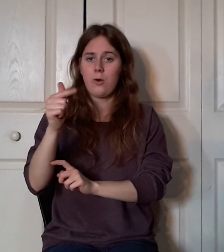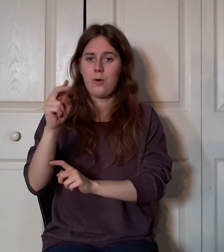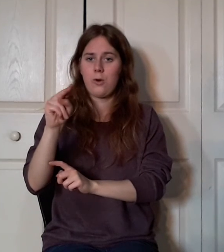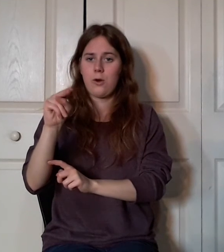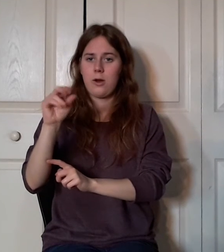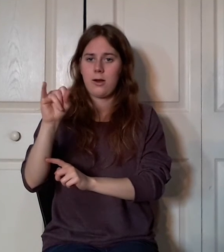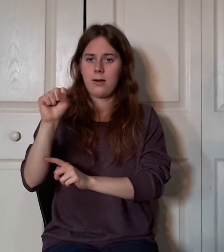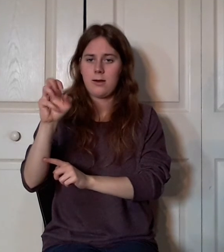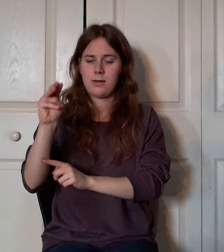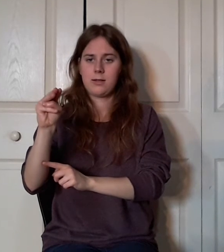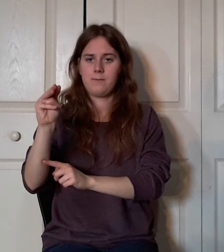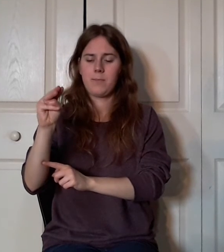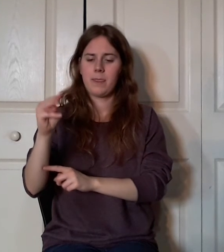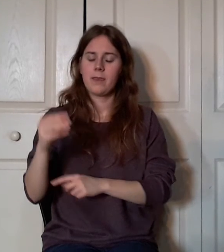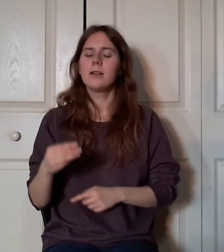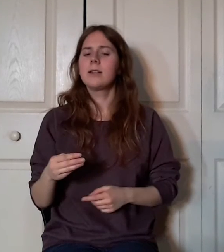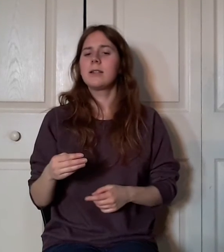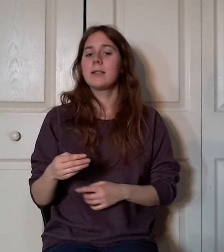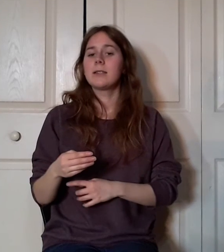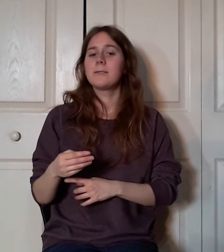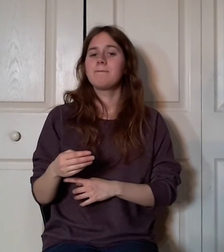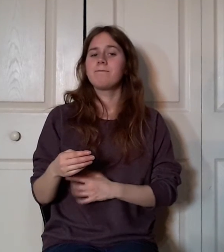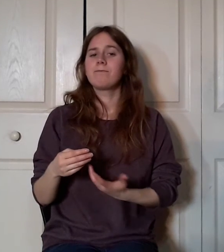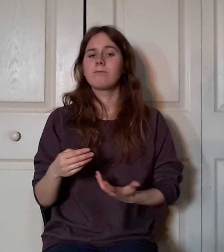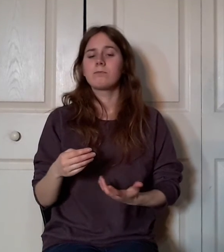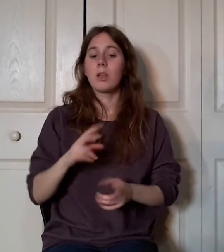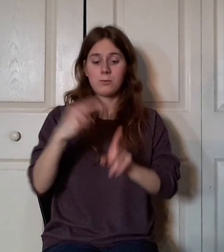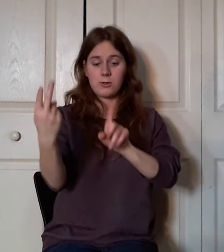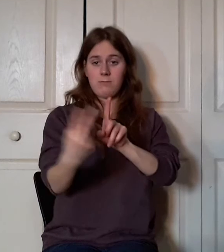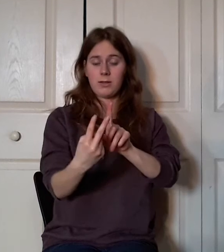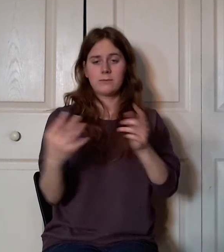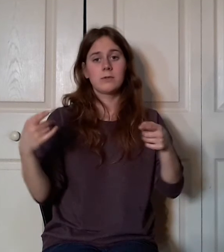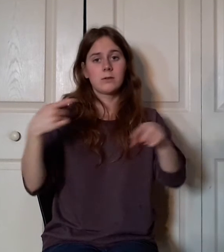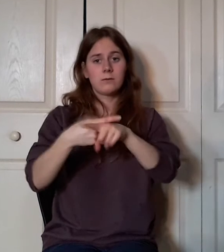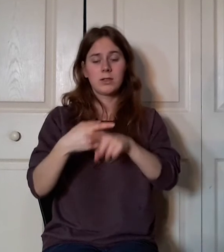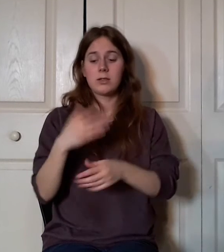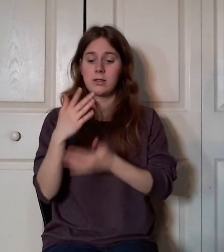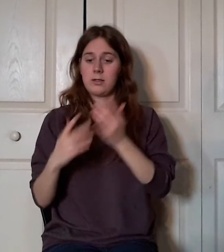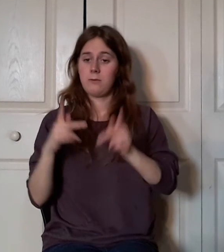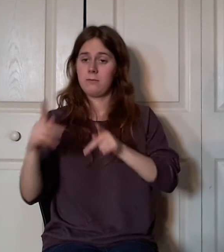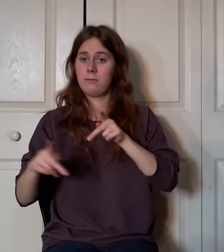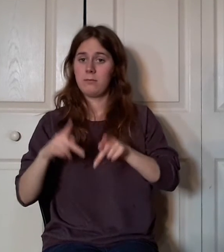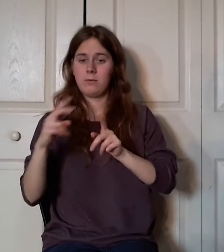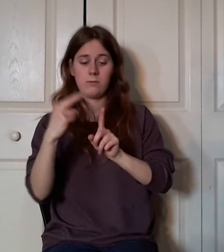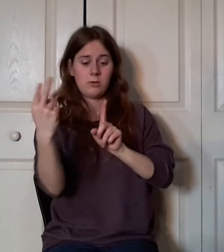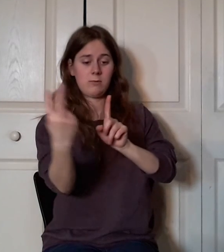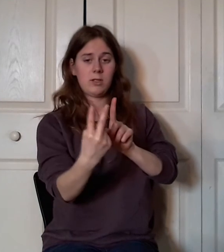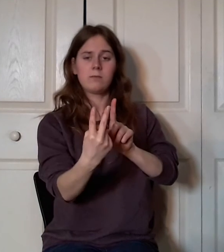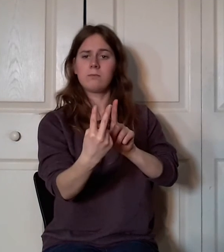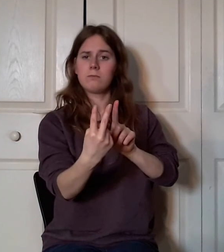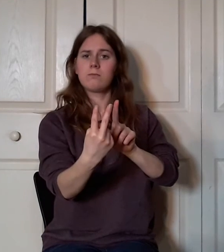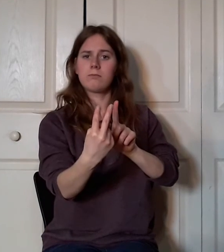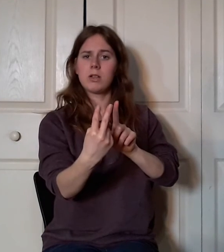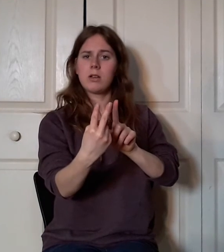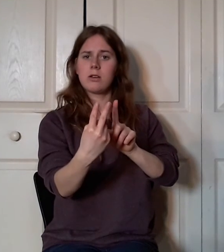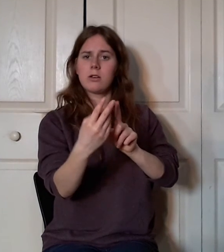It allows us to produce more robust foods. In fact, part of this recombinant DNA, inserting DNA into something else,